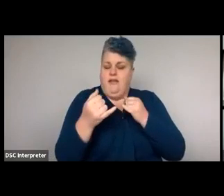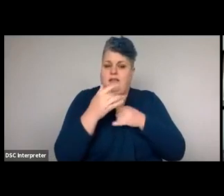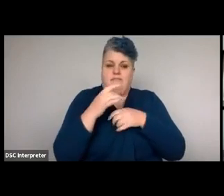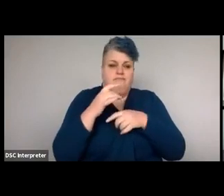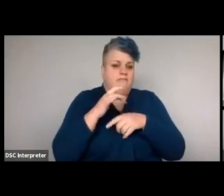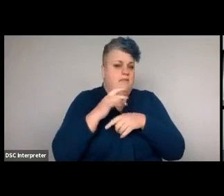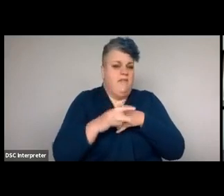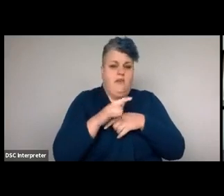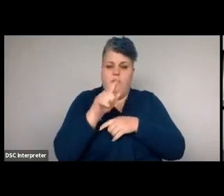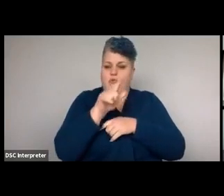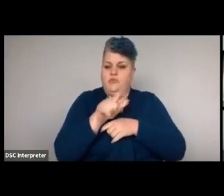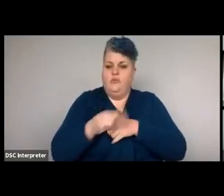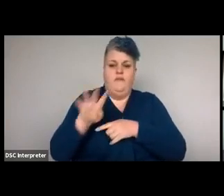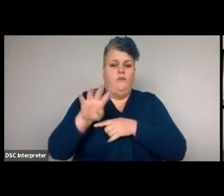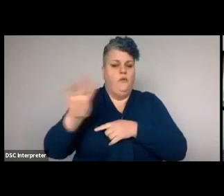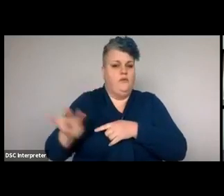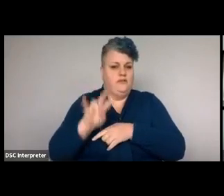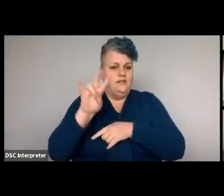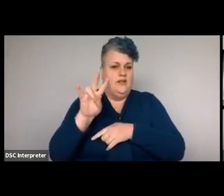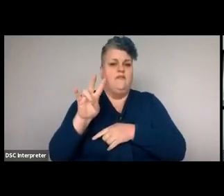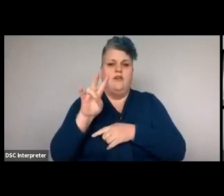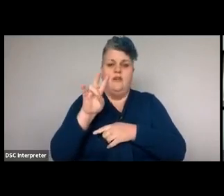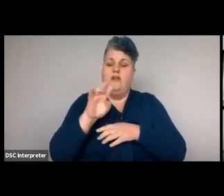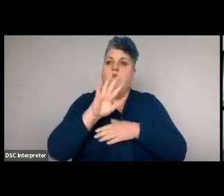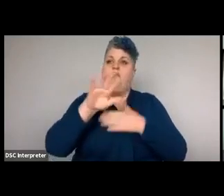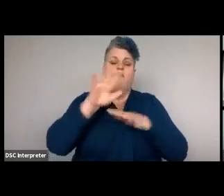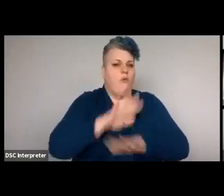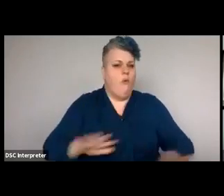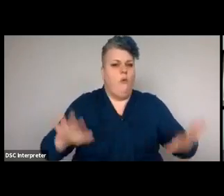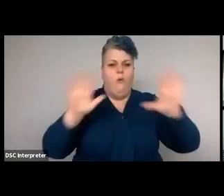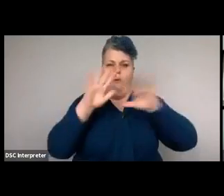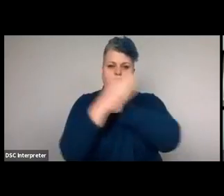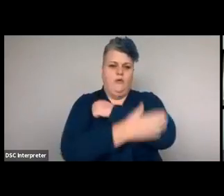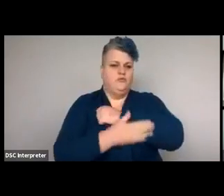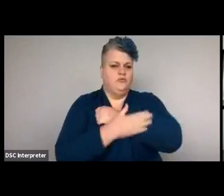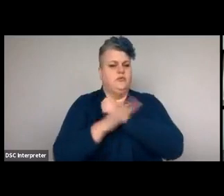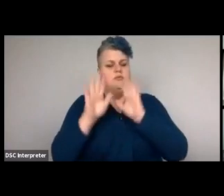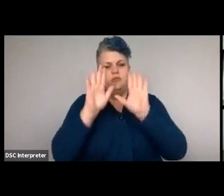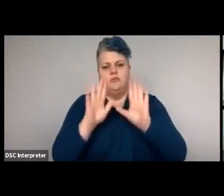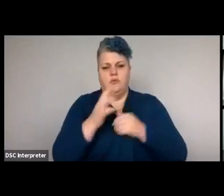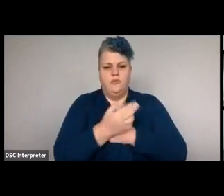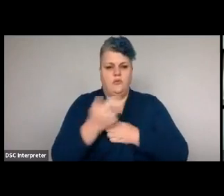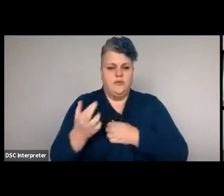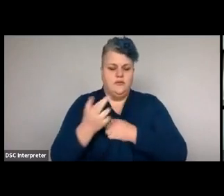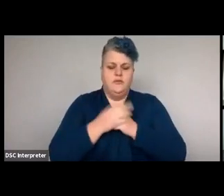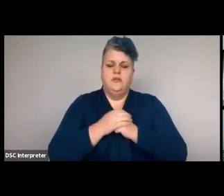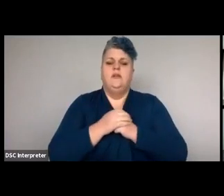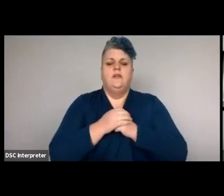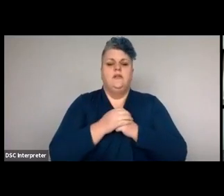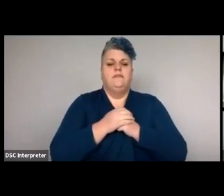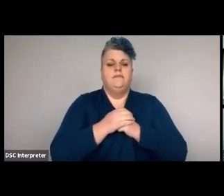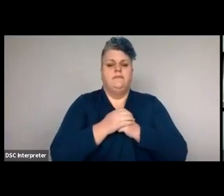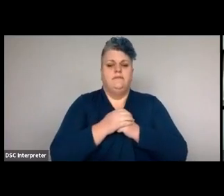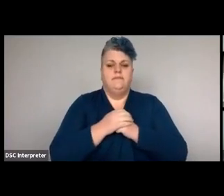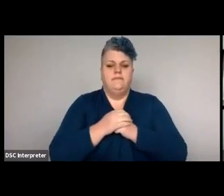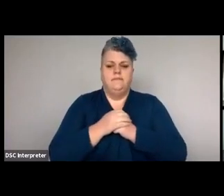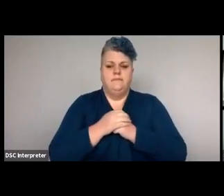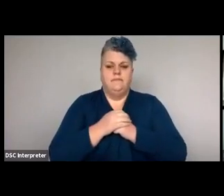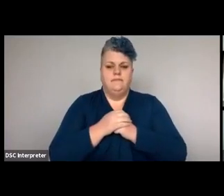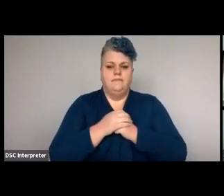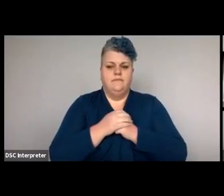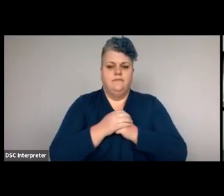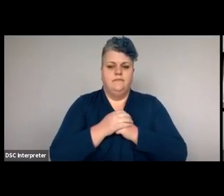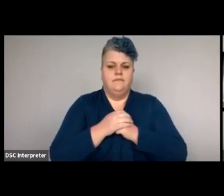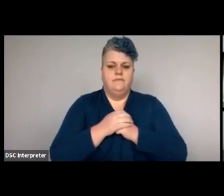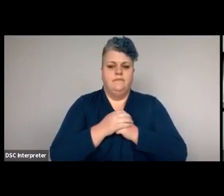24/7 all throughout the country, actually, and it's just a great resource. I think there are some things that